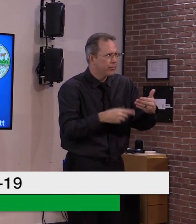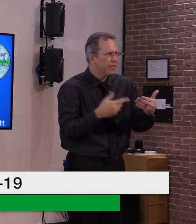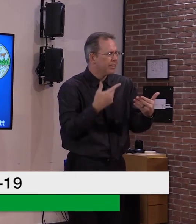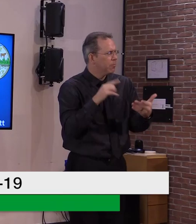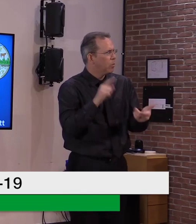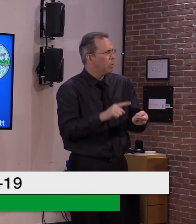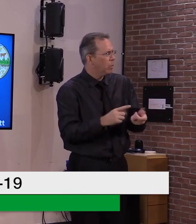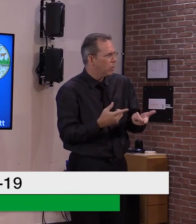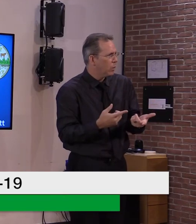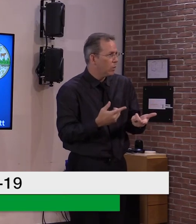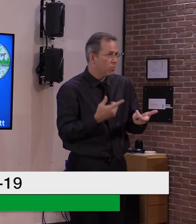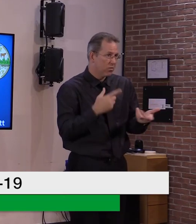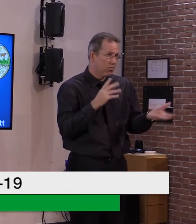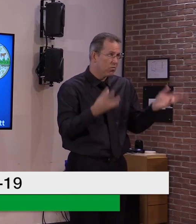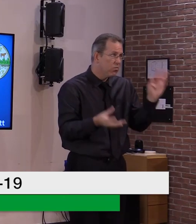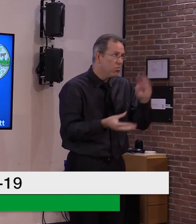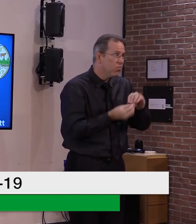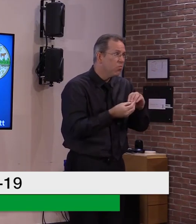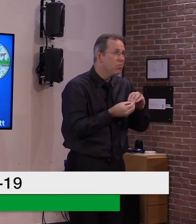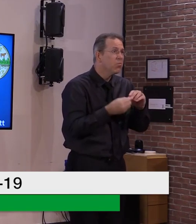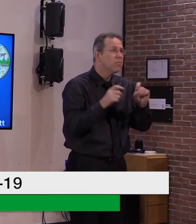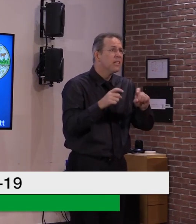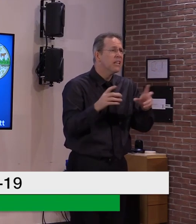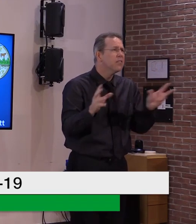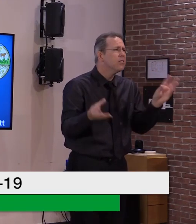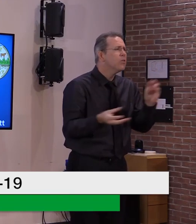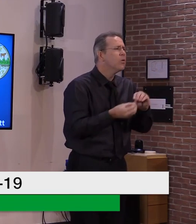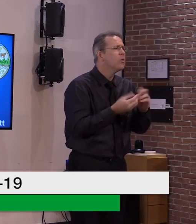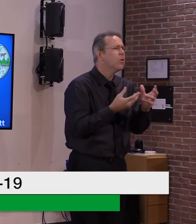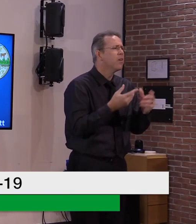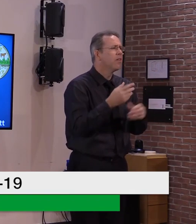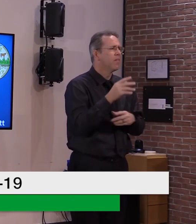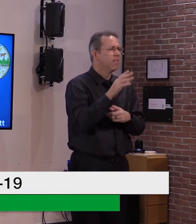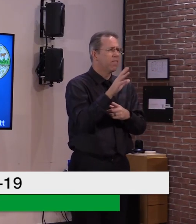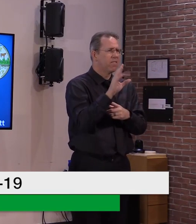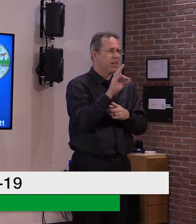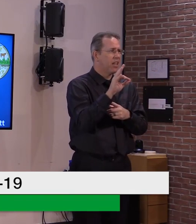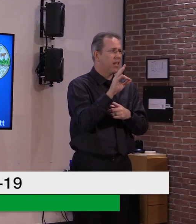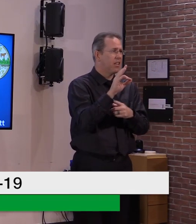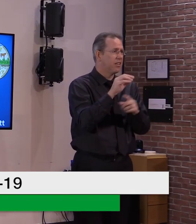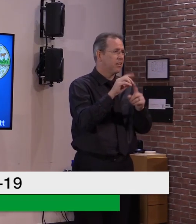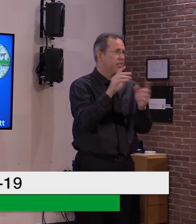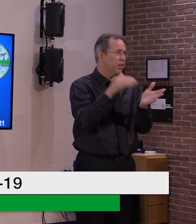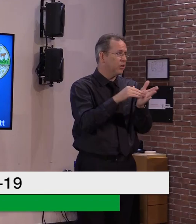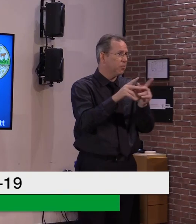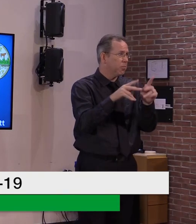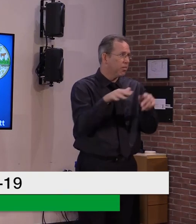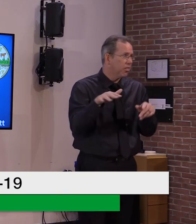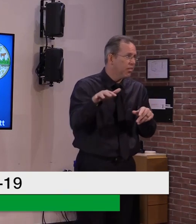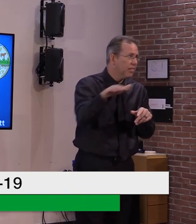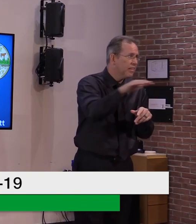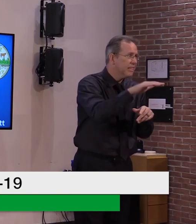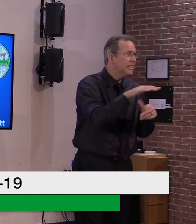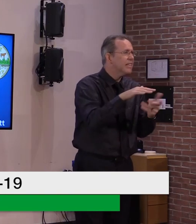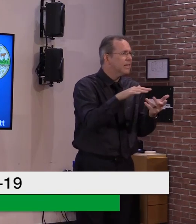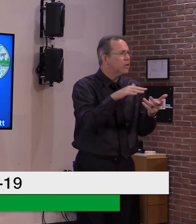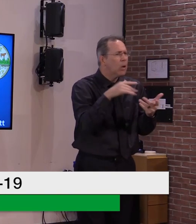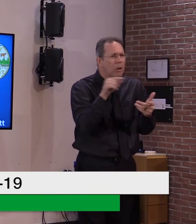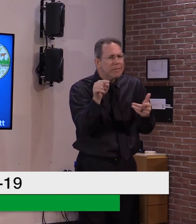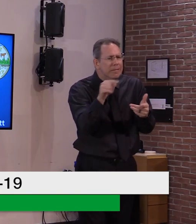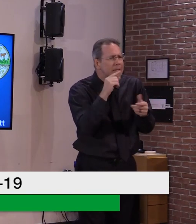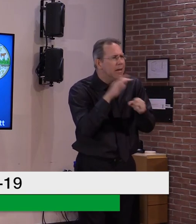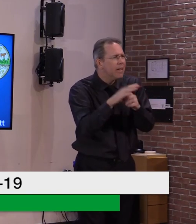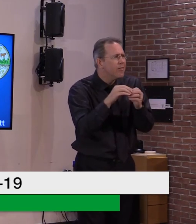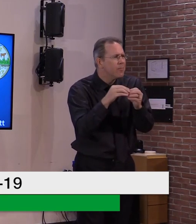cases out of nine plus thousand people but i don't have the precise number of cases in the precise number